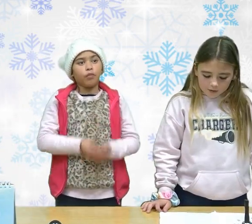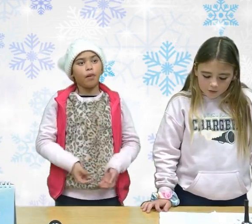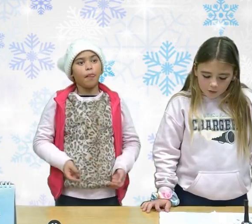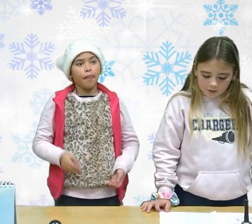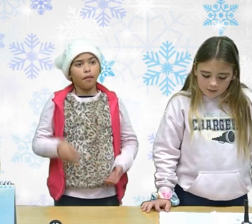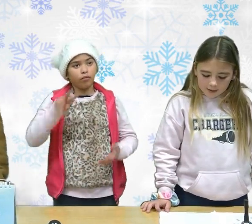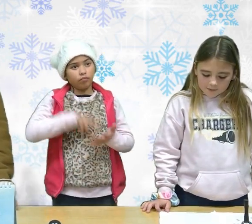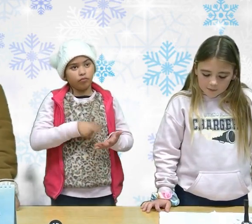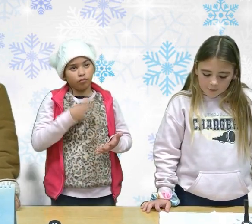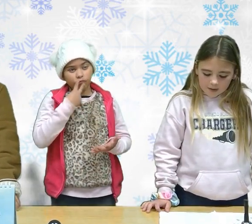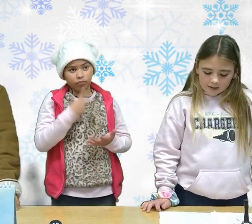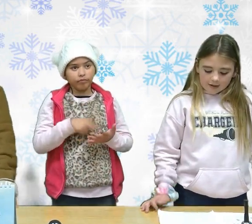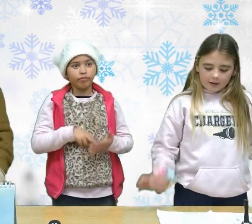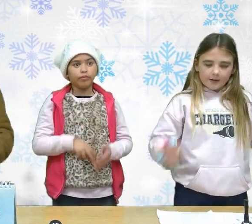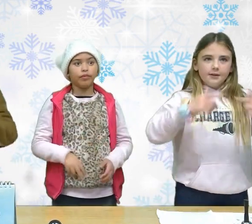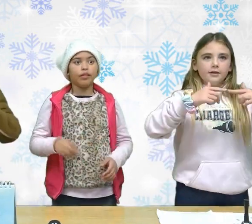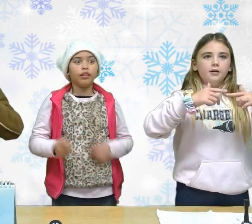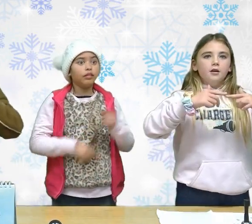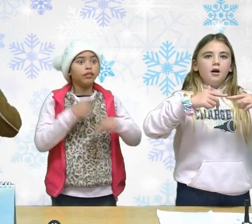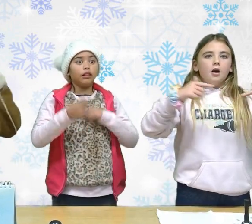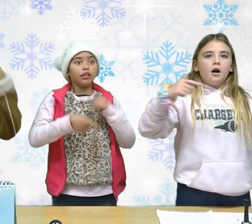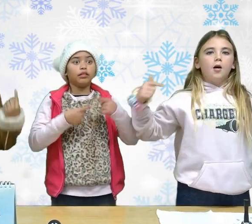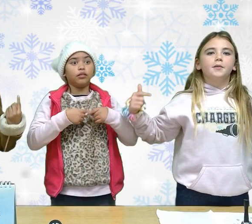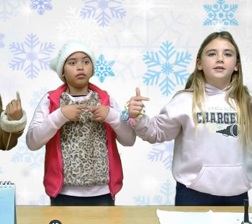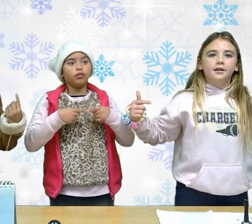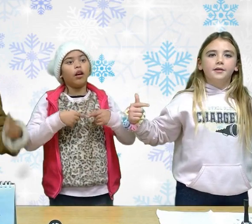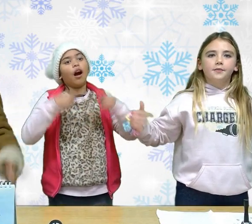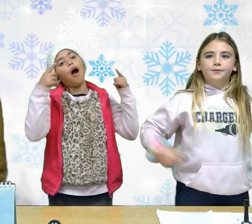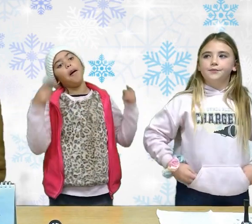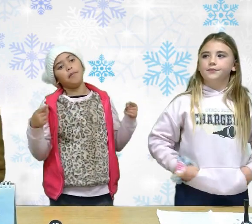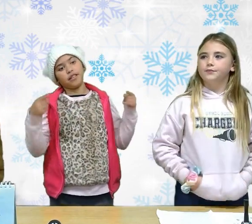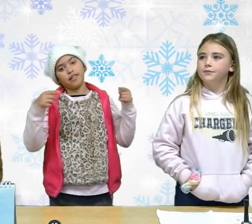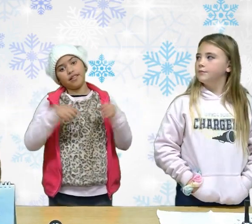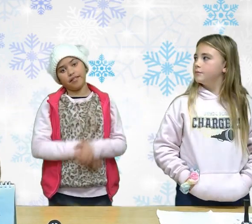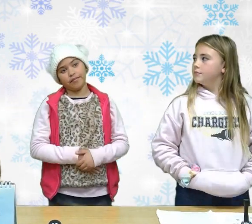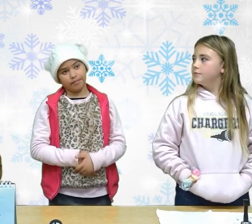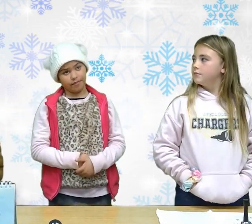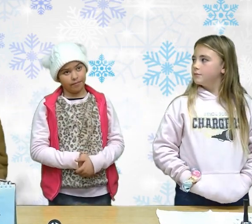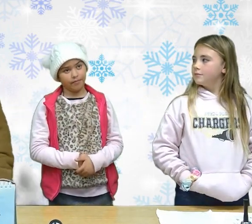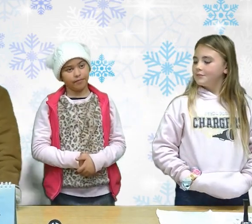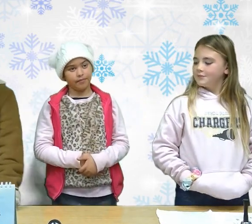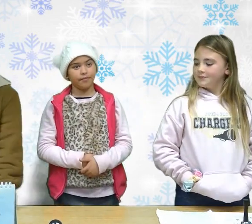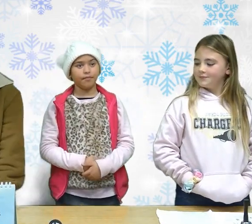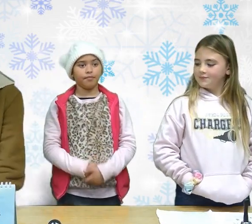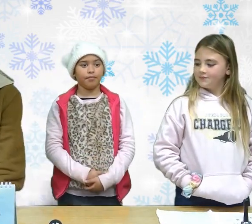Remember, the soaring sign of the week is opposite.